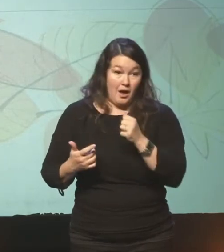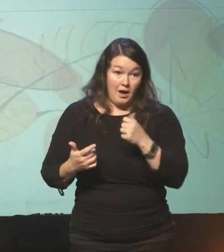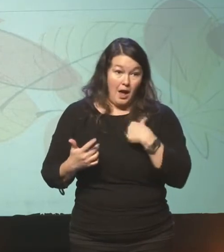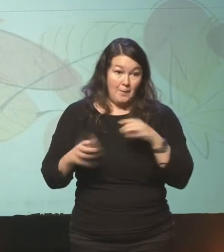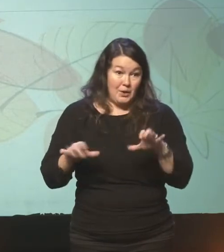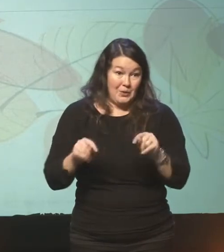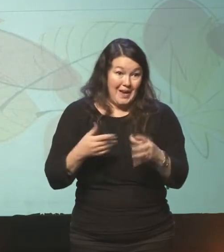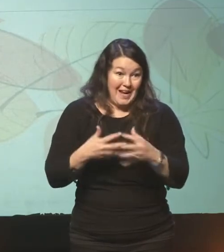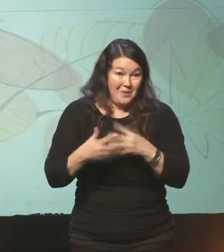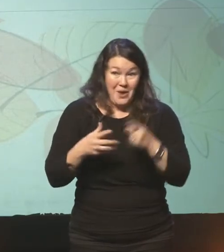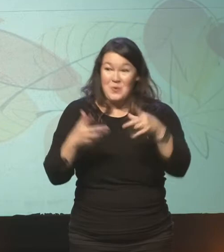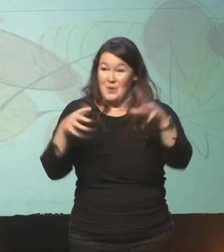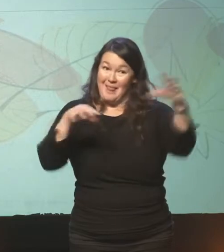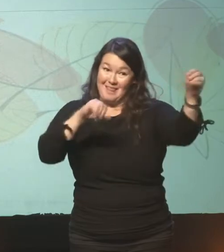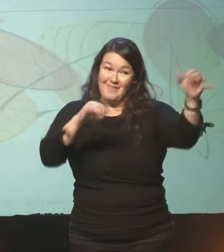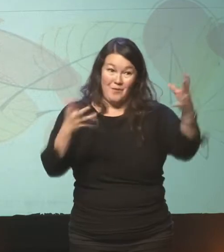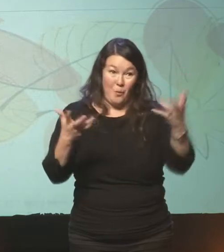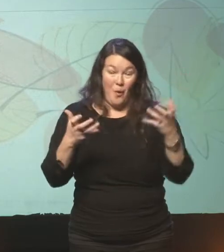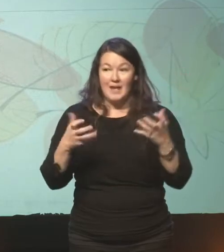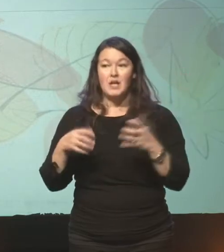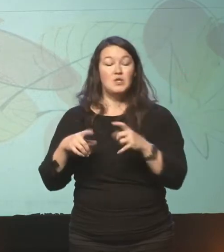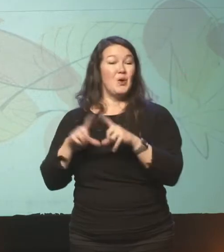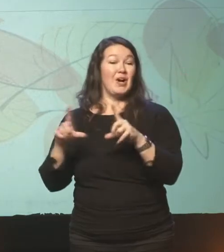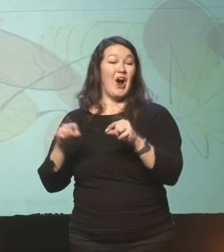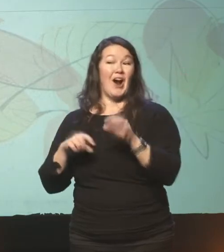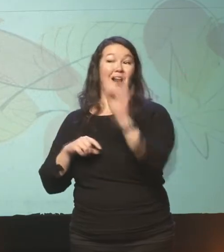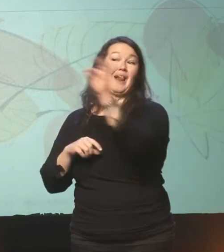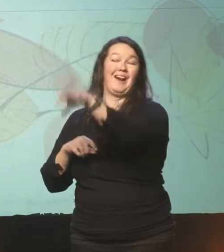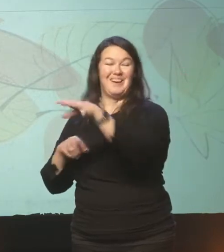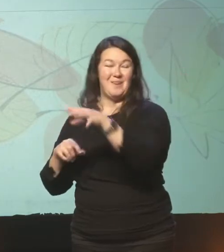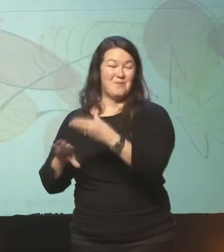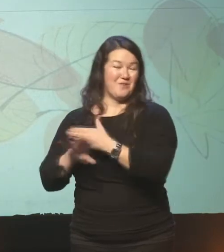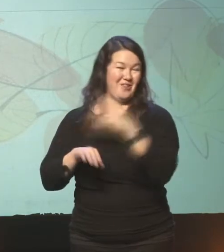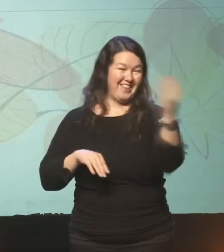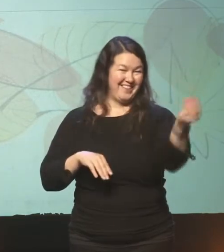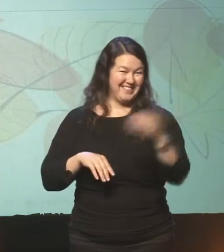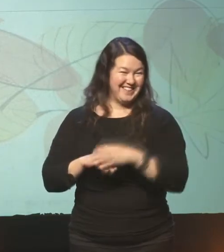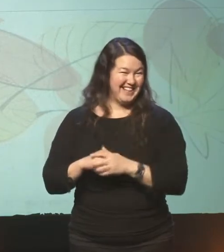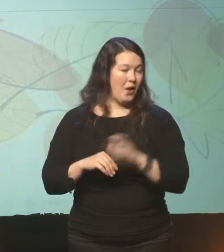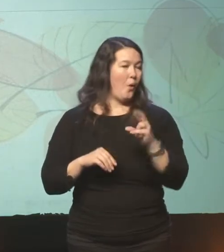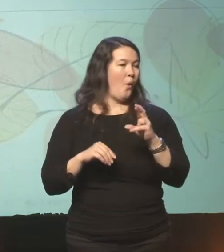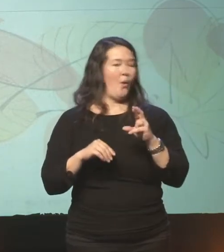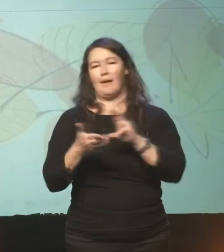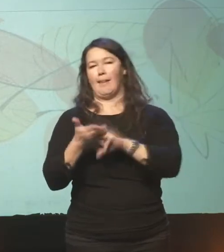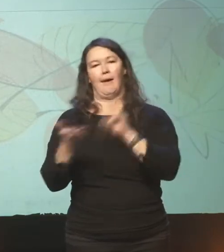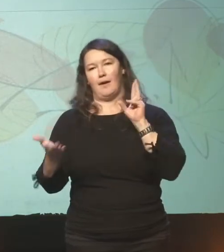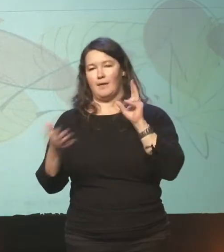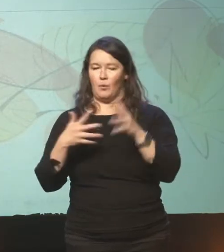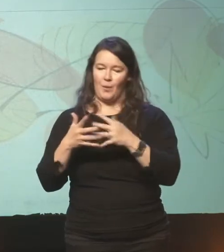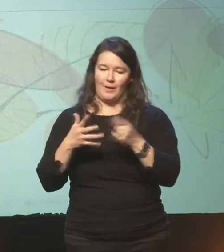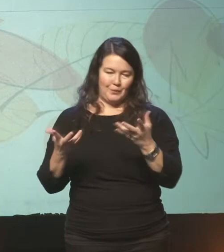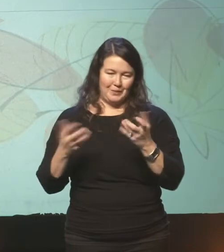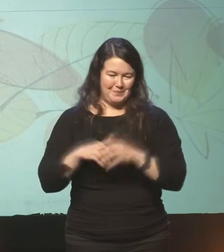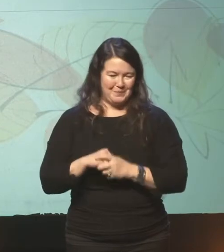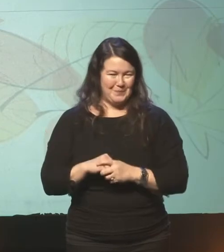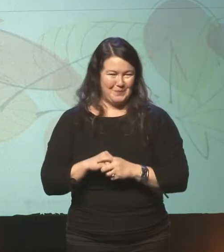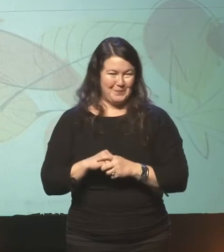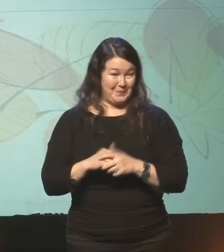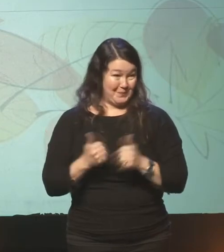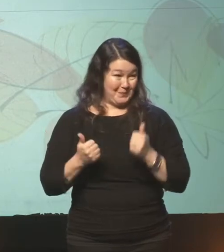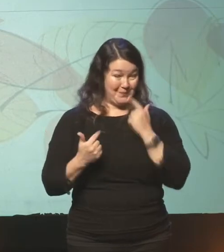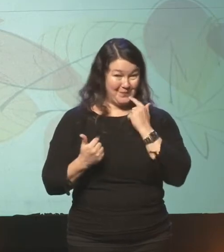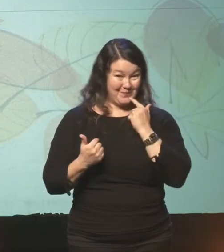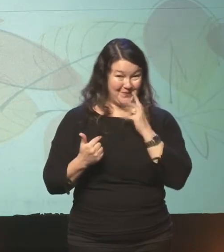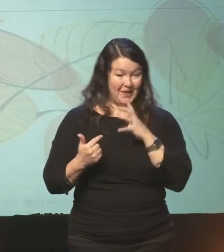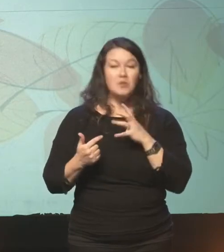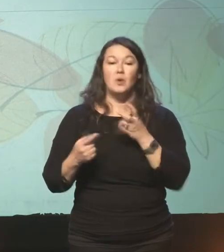leave. At whatever point, just drop your Connect card and your offering envelope in the back or log off, All right. So